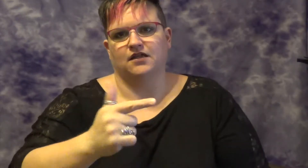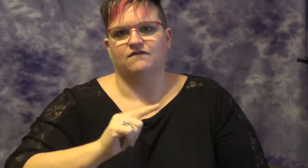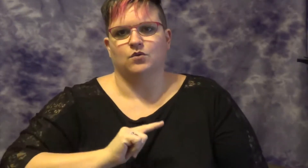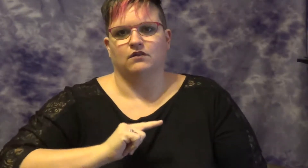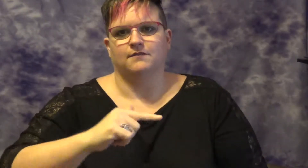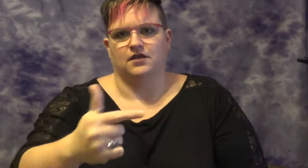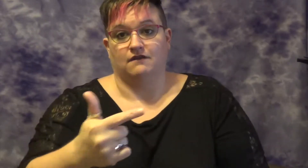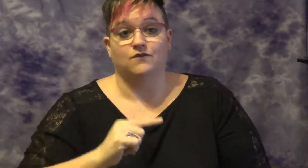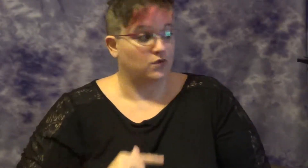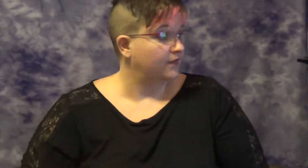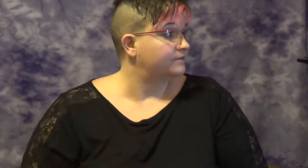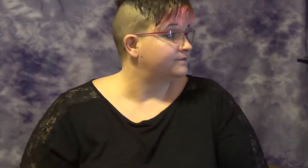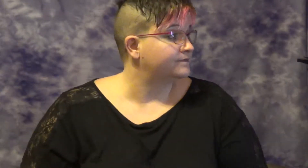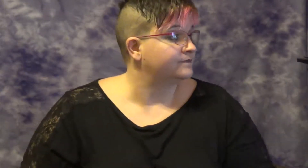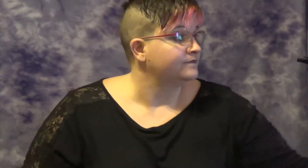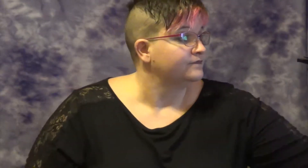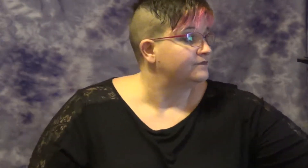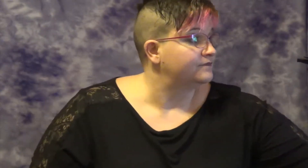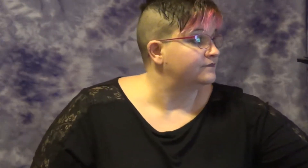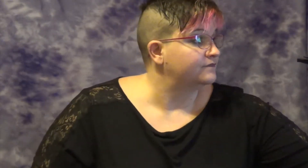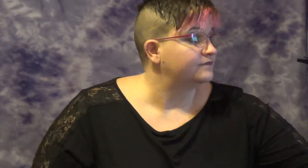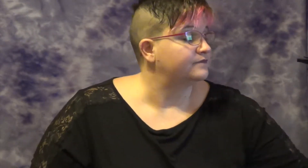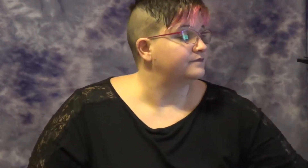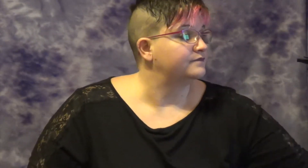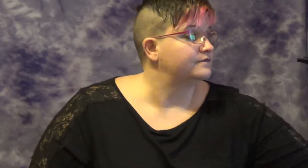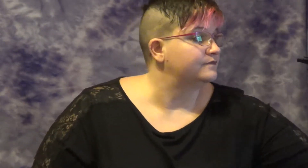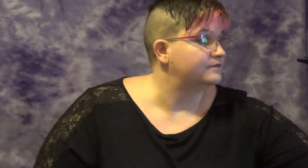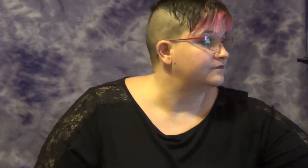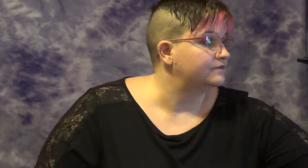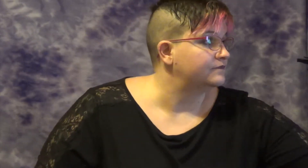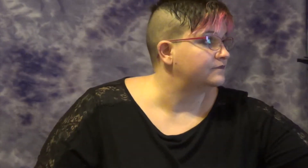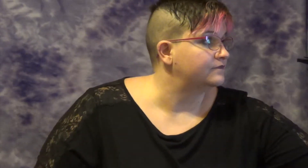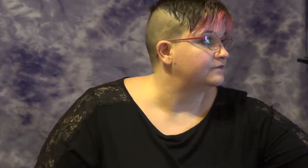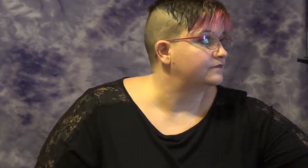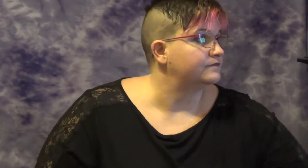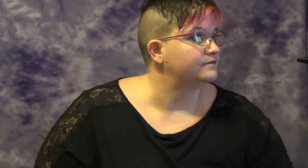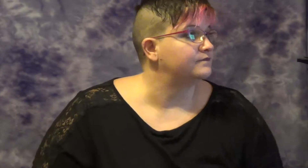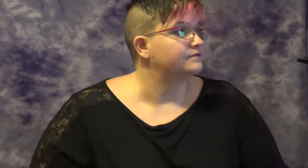we have that communication that goes back and forth between two people or more people.